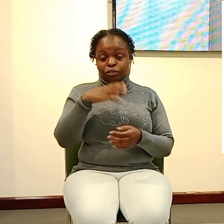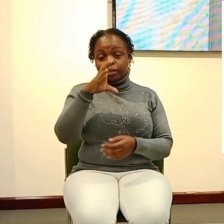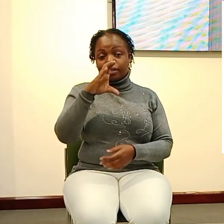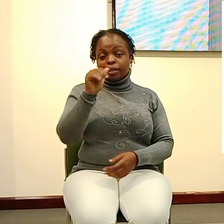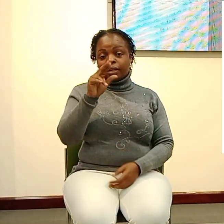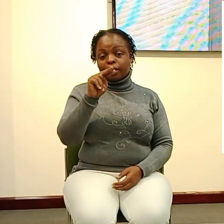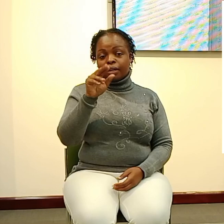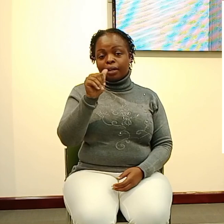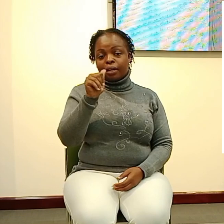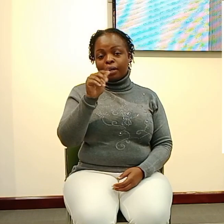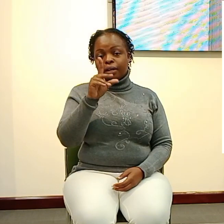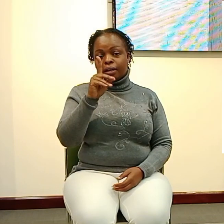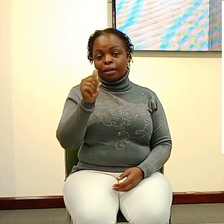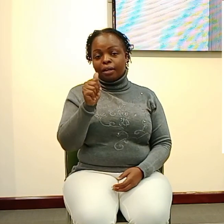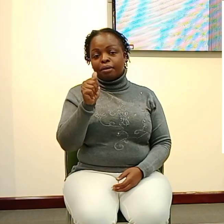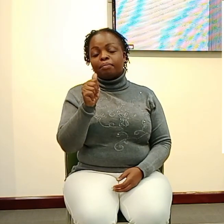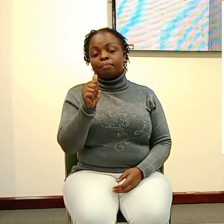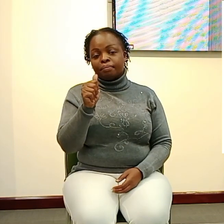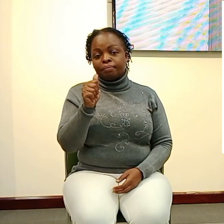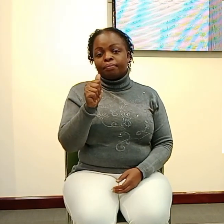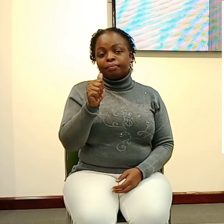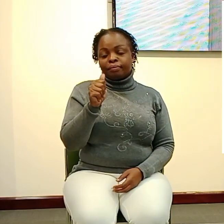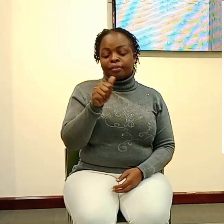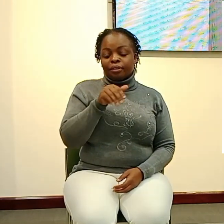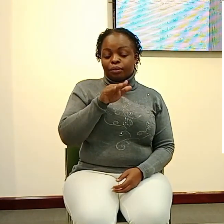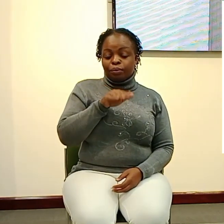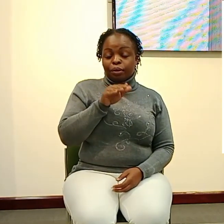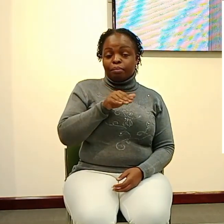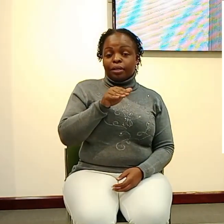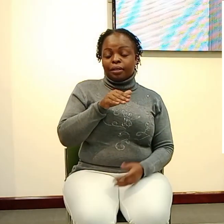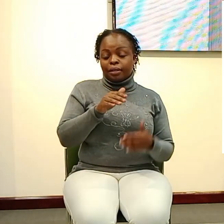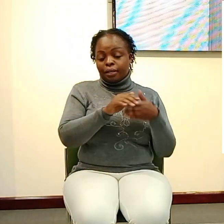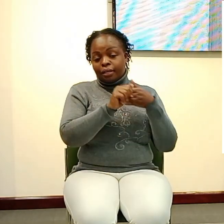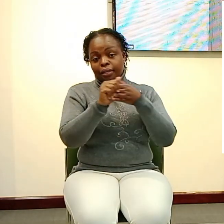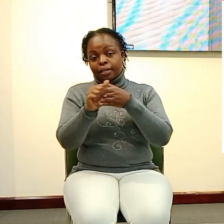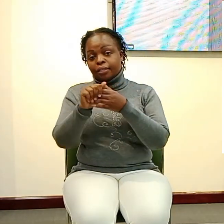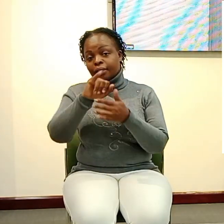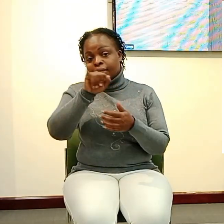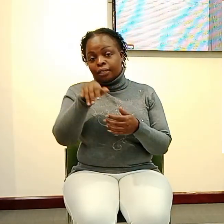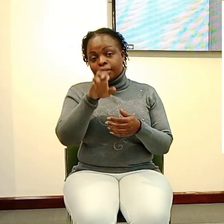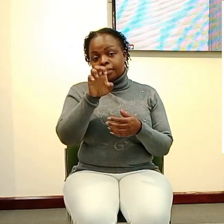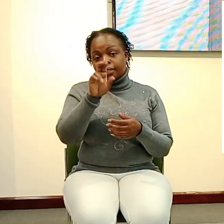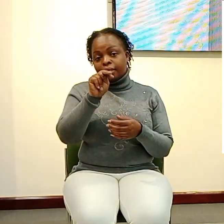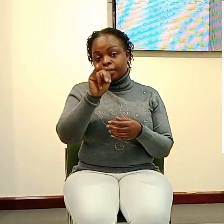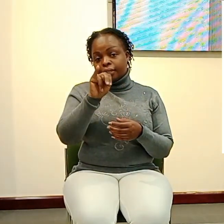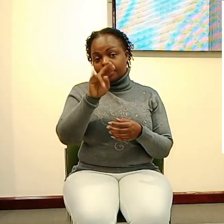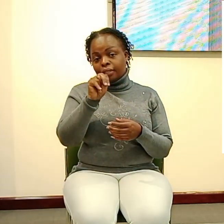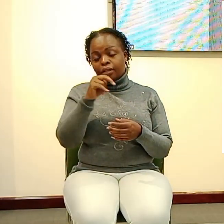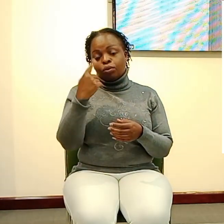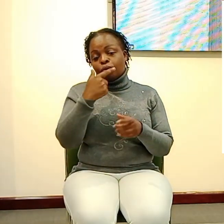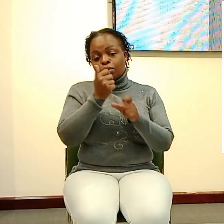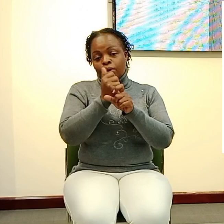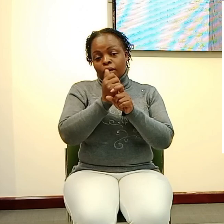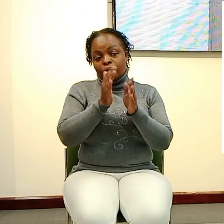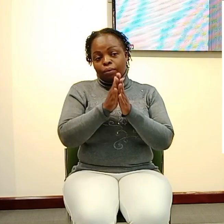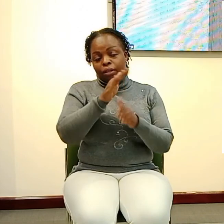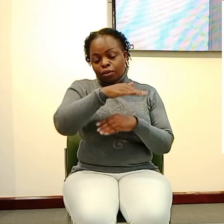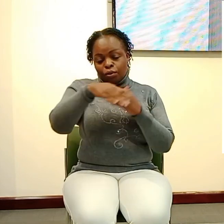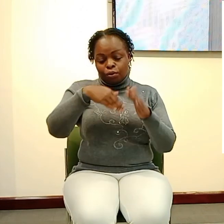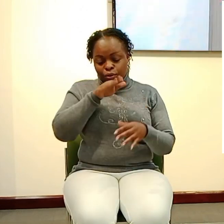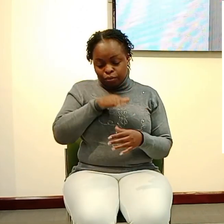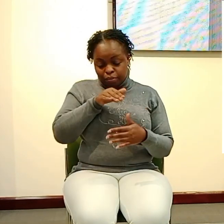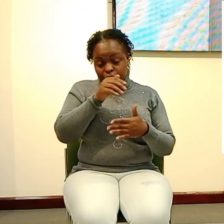Canada, Janine, the women leaders who work with all our women in the